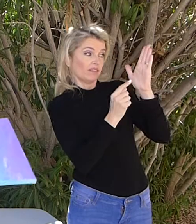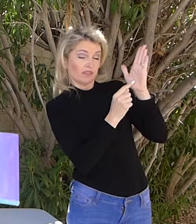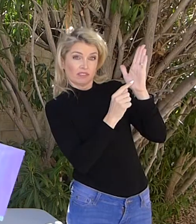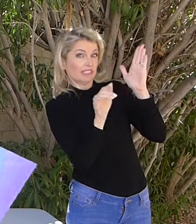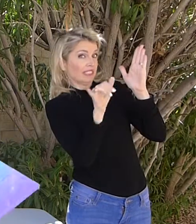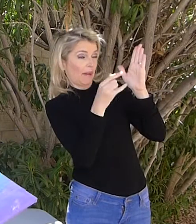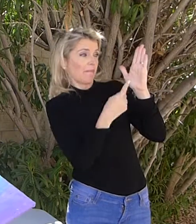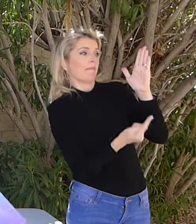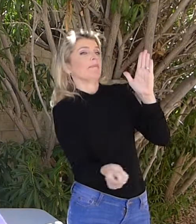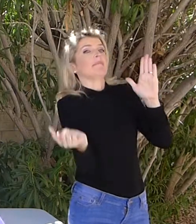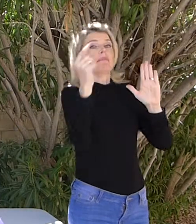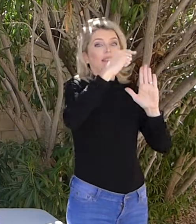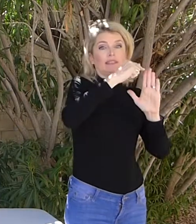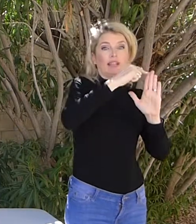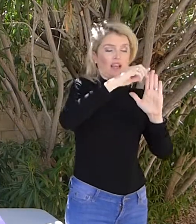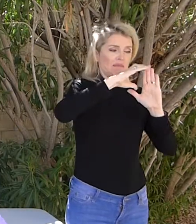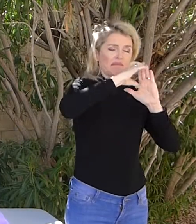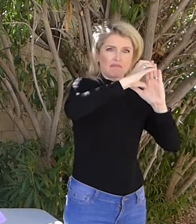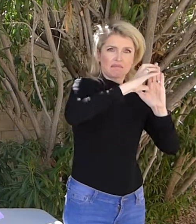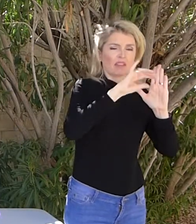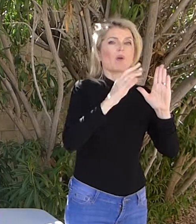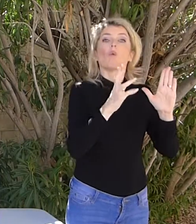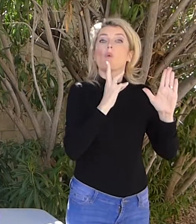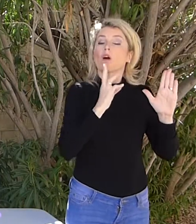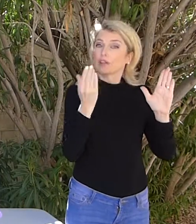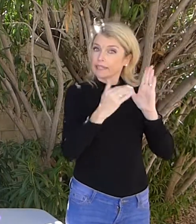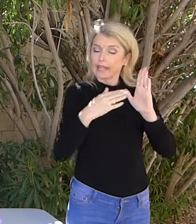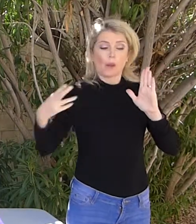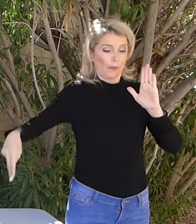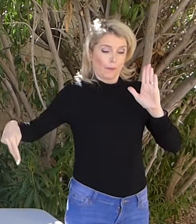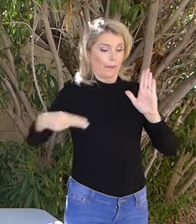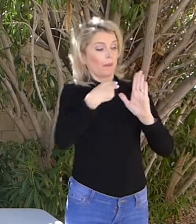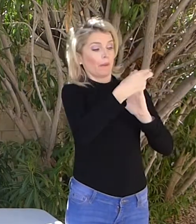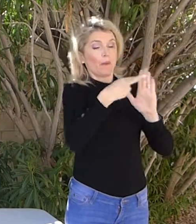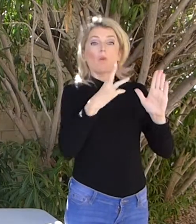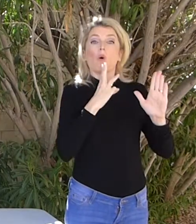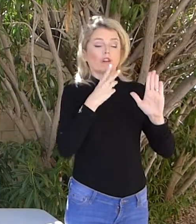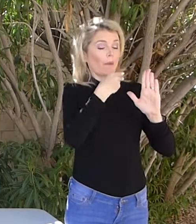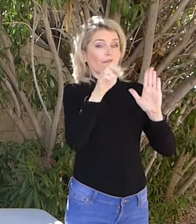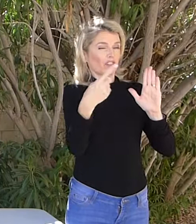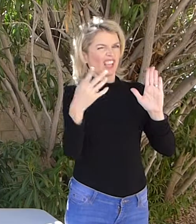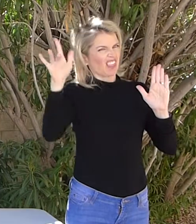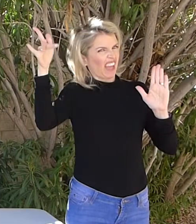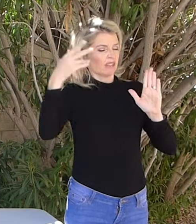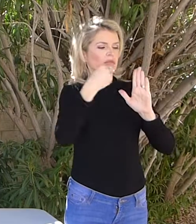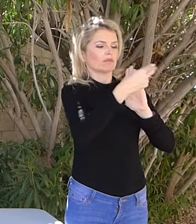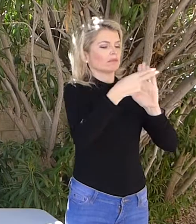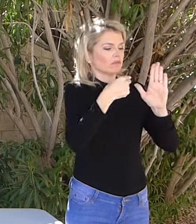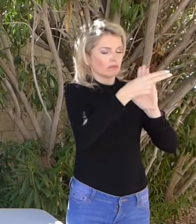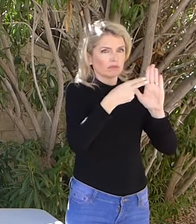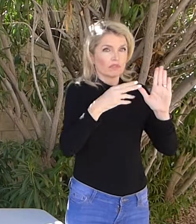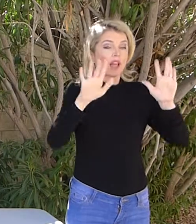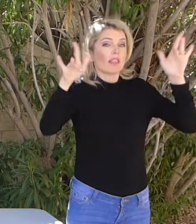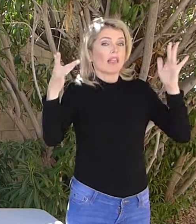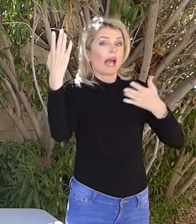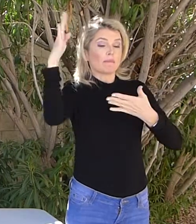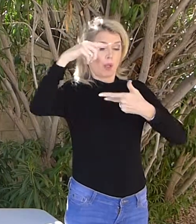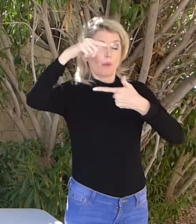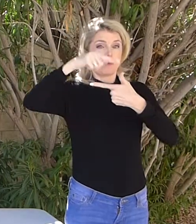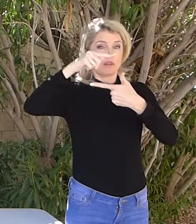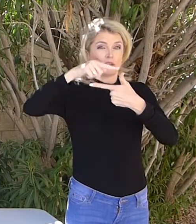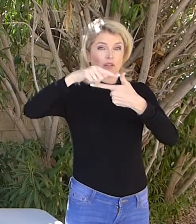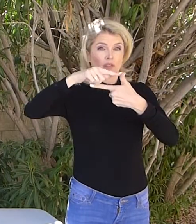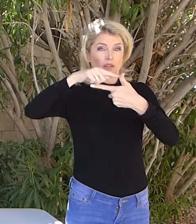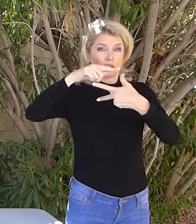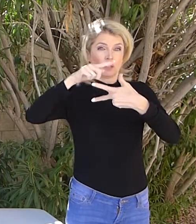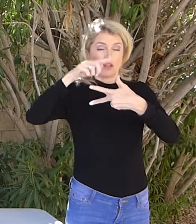thing, but on this side. So you're going to put water on it. You're going to put your light blue color right